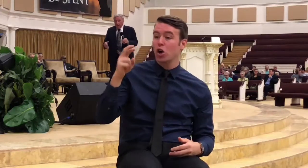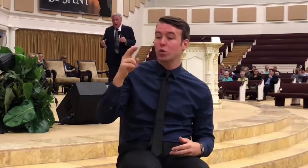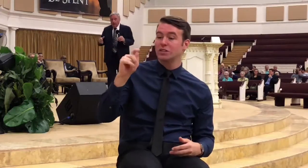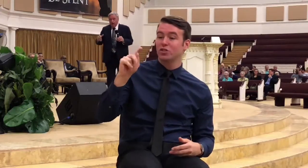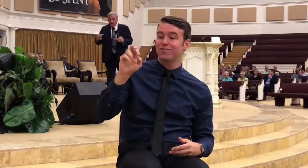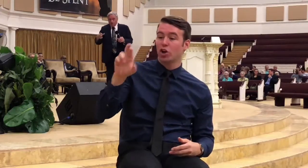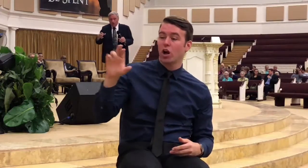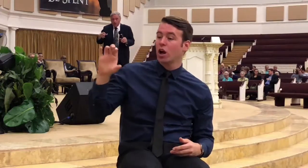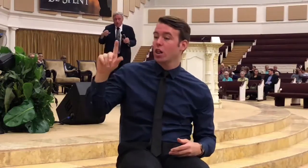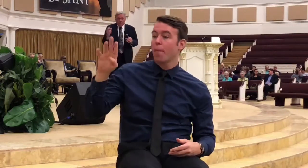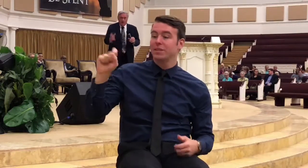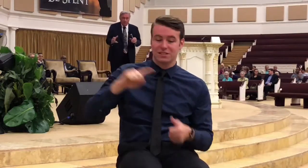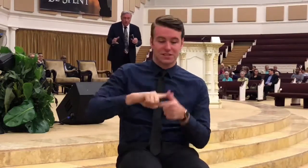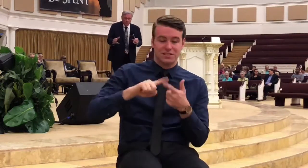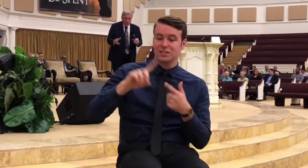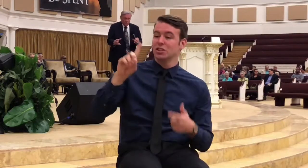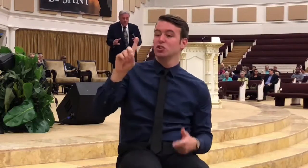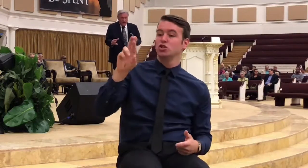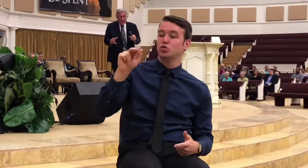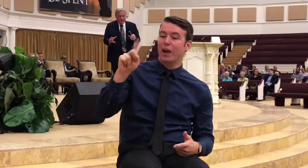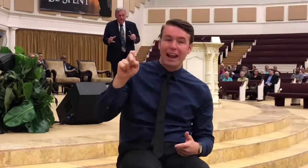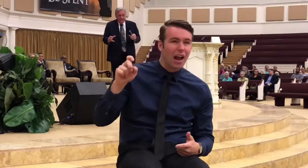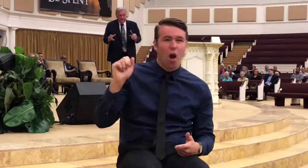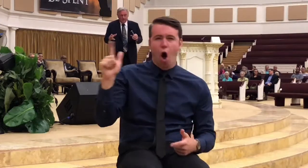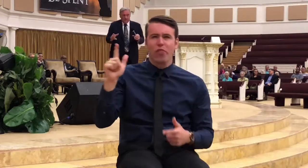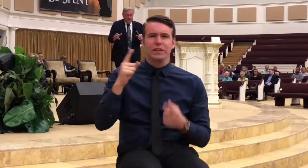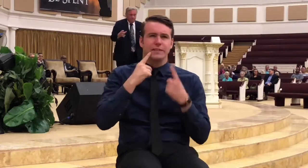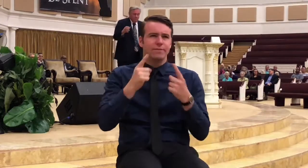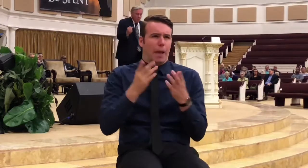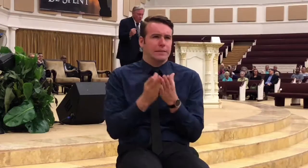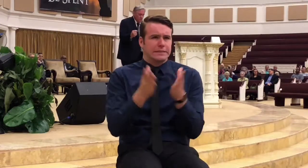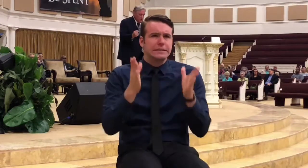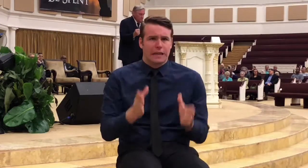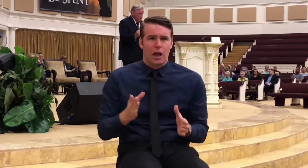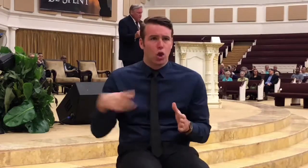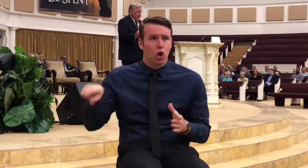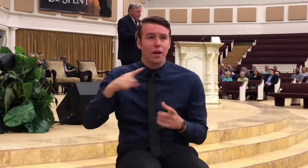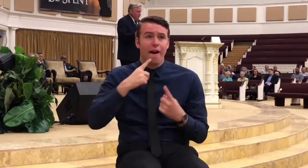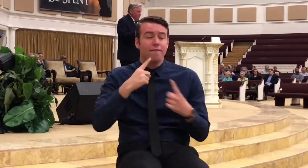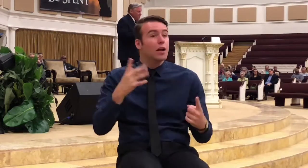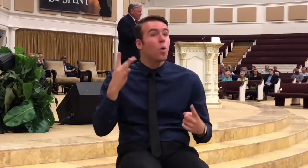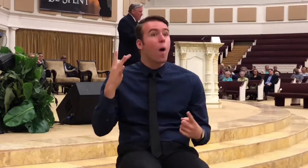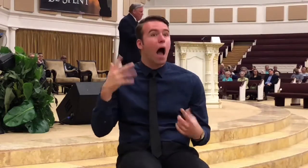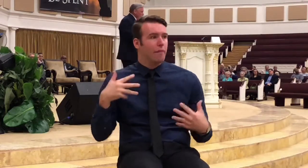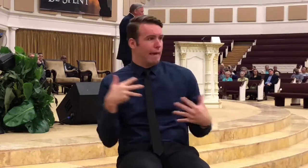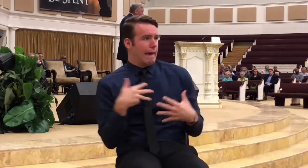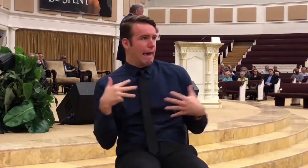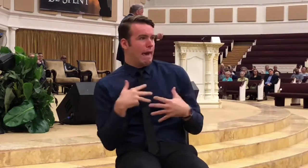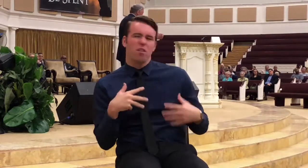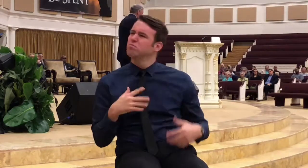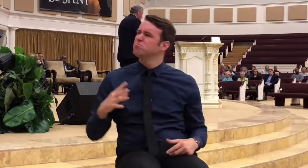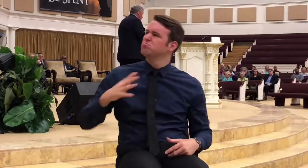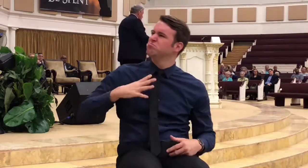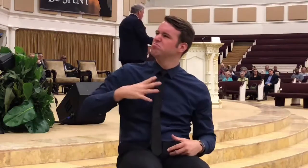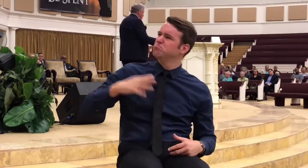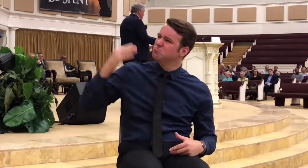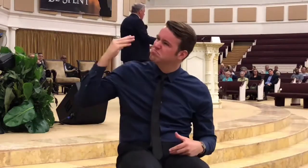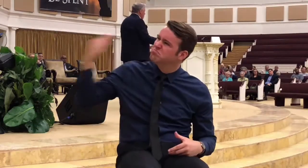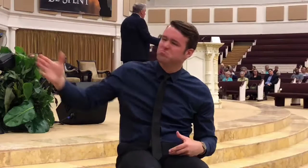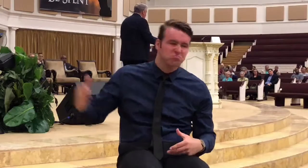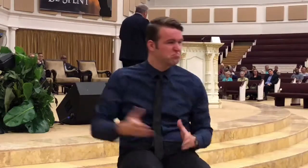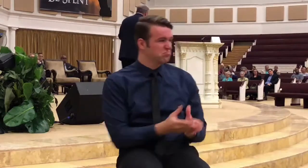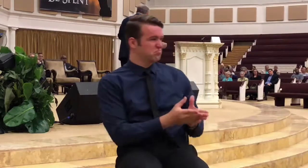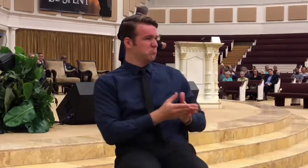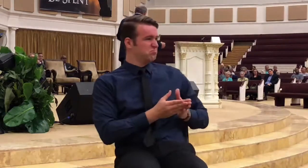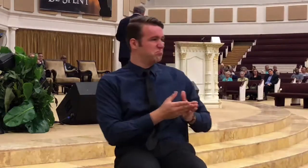people such great heroes in their day, is they broke the paradigm of fear and terror, which